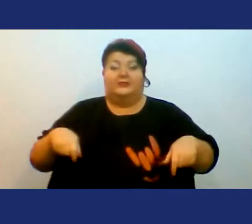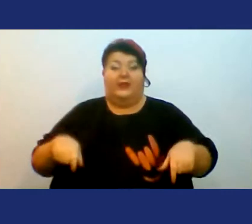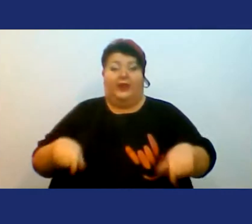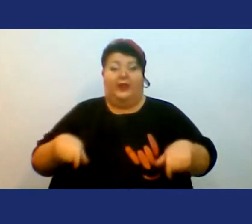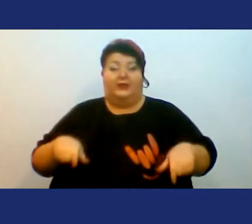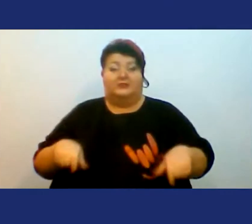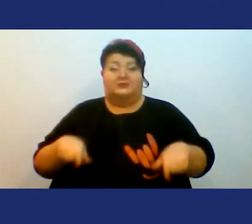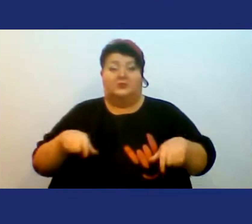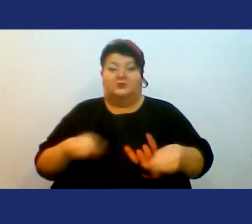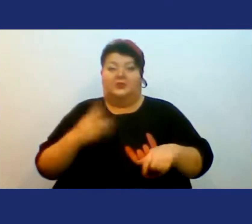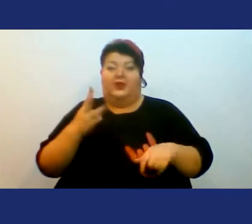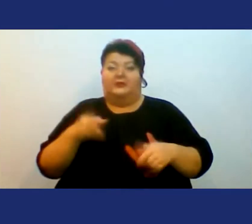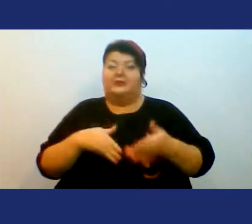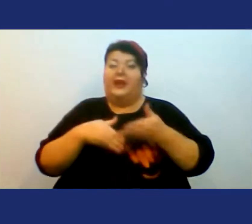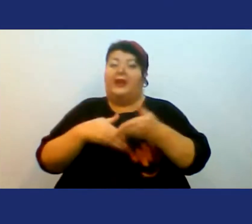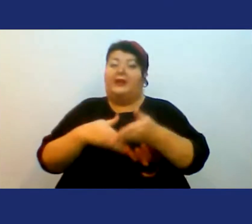photographs